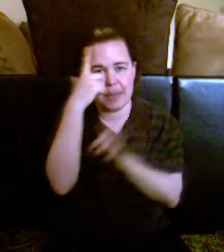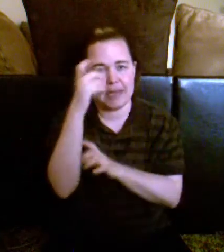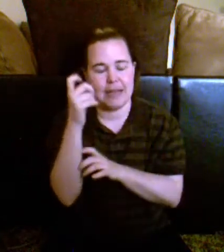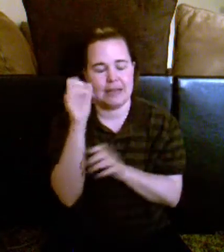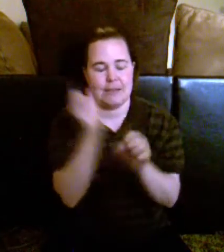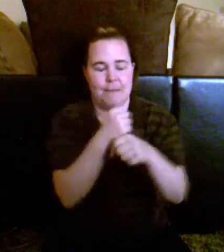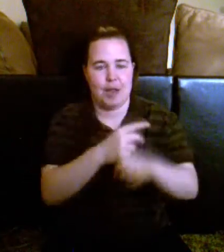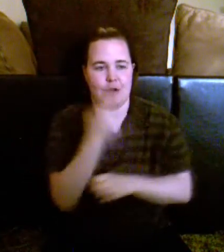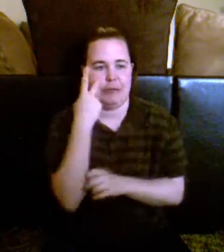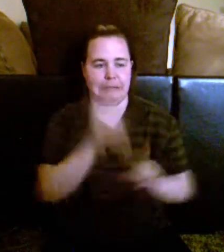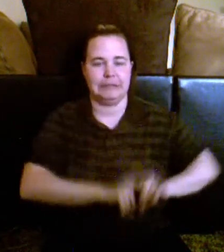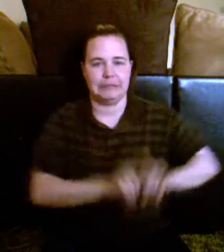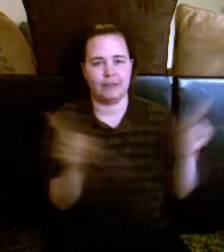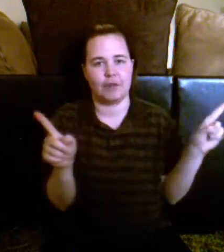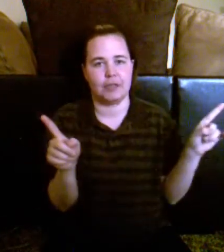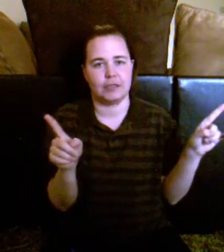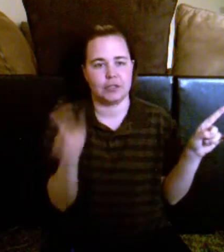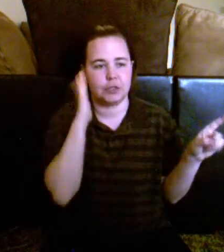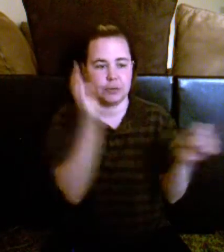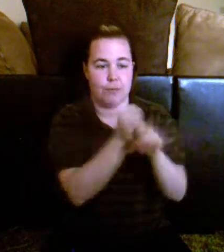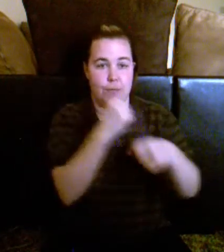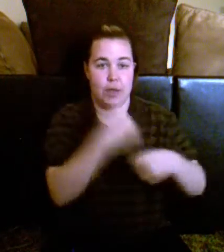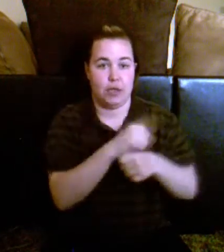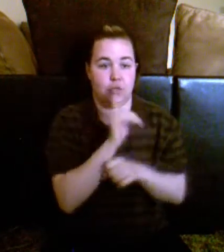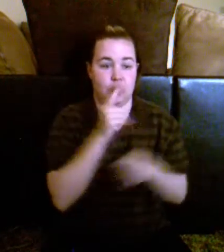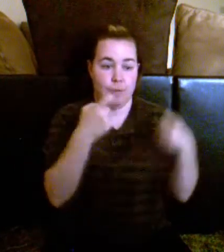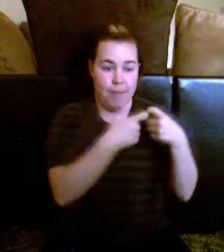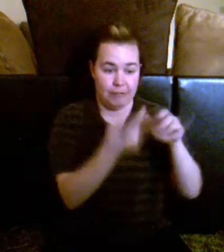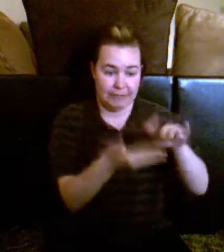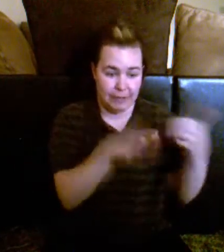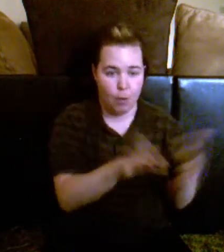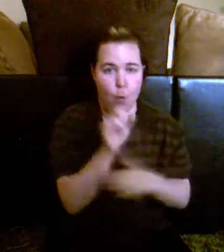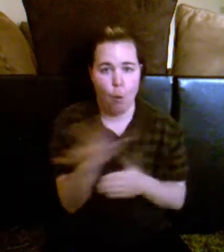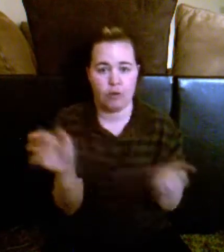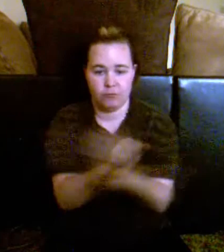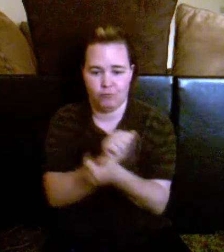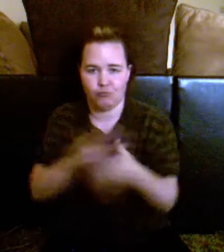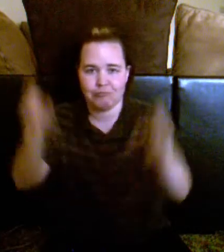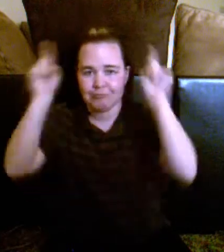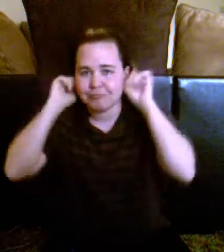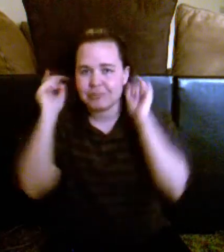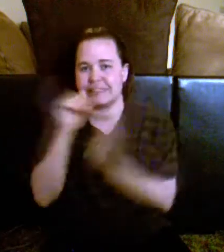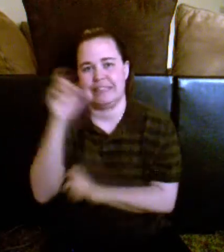look different. She would make sure the batteries were dead or would ruin them so she did not have to wear them.